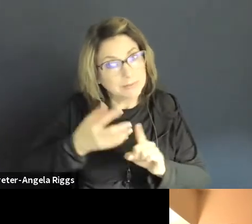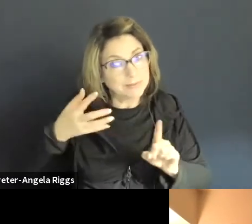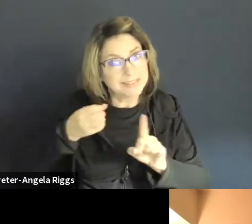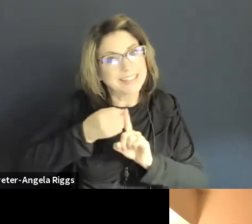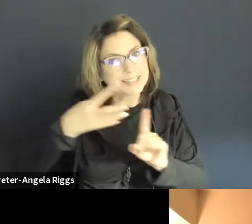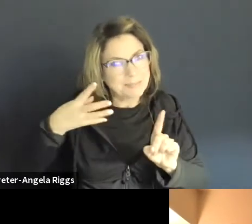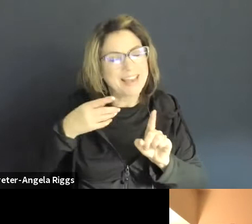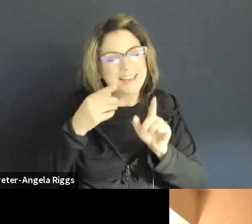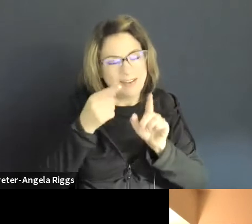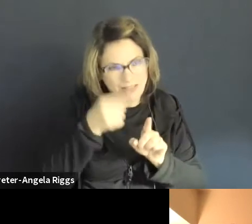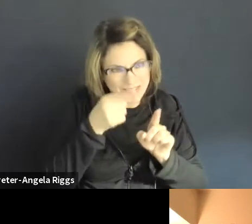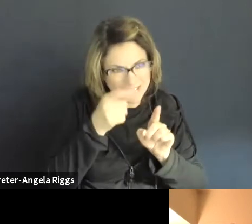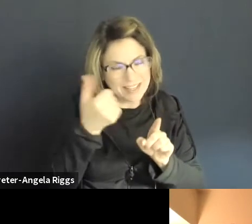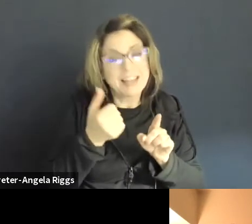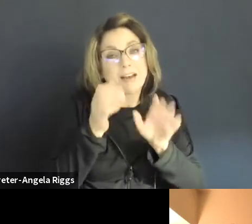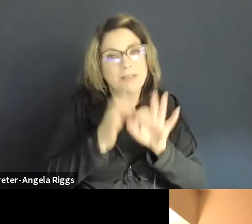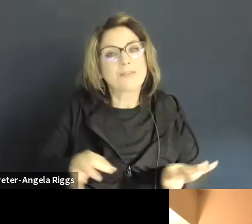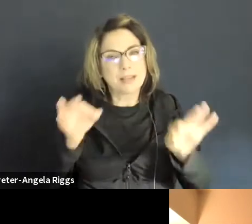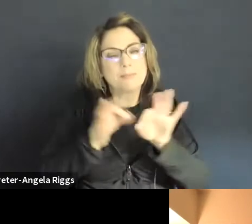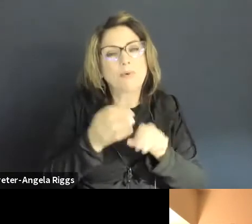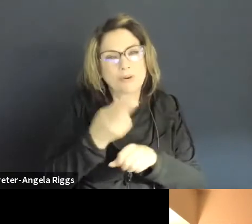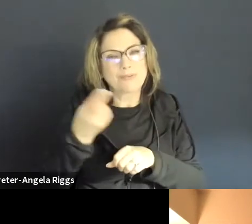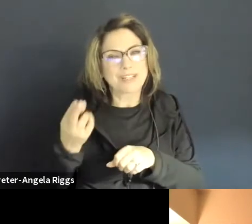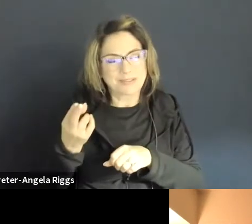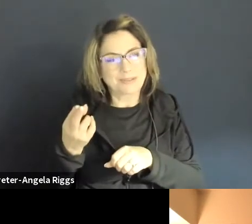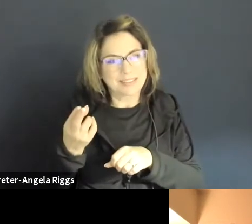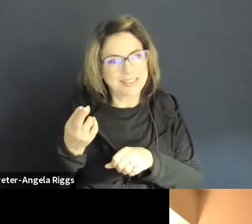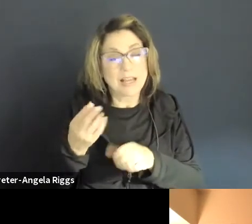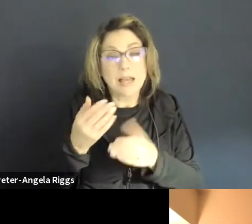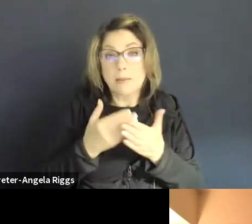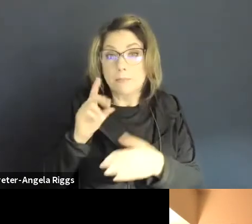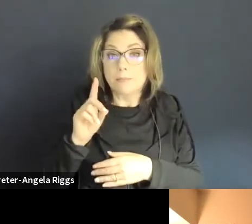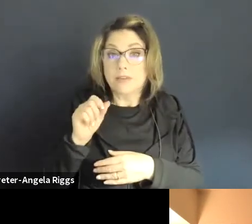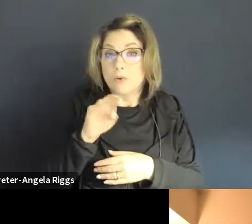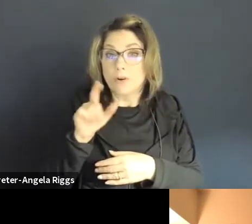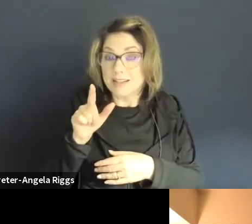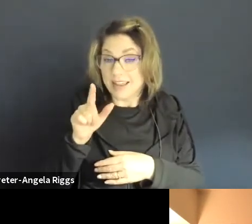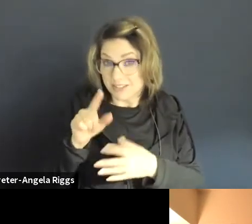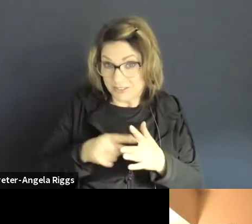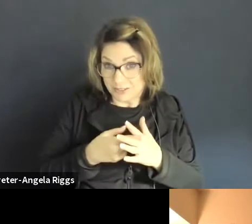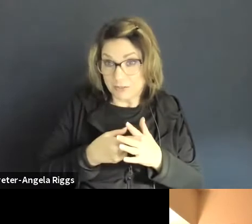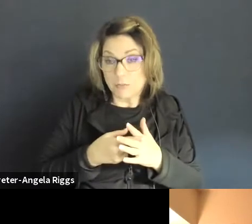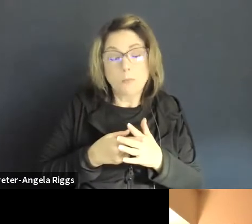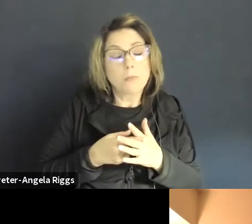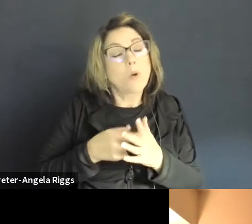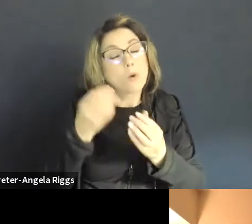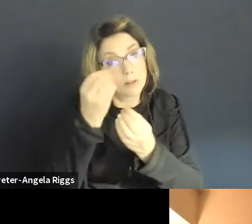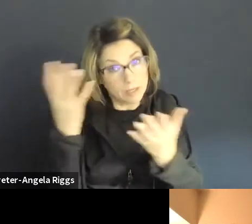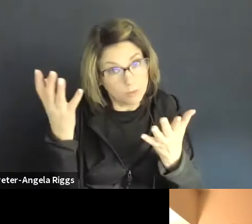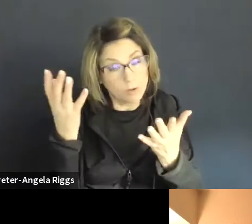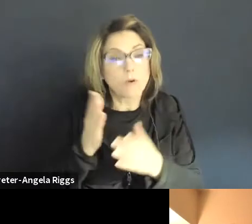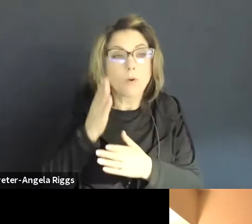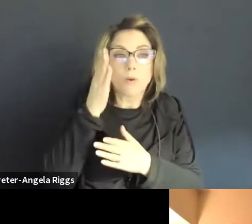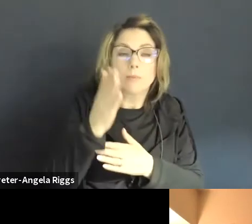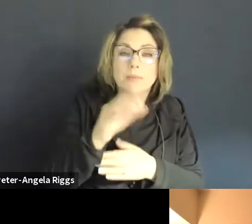other important resources for you to know about. But before Daniel starts, I want to also let you know that there's going to be